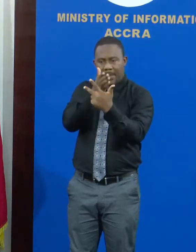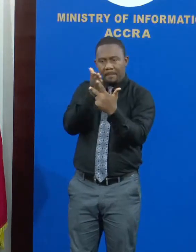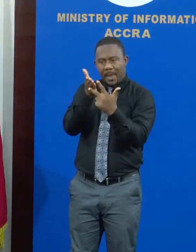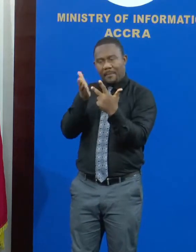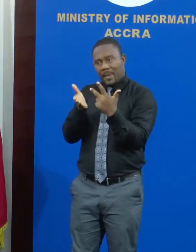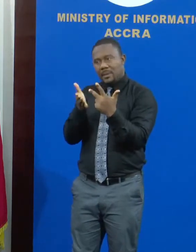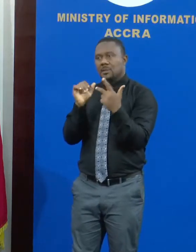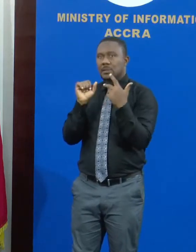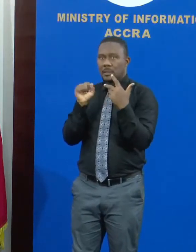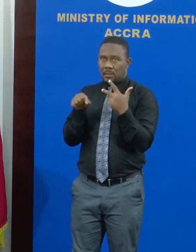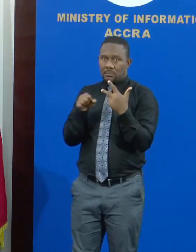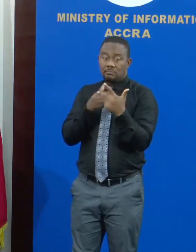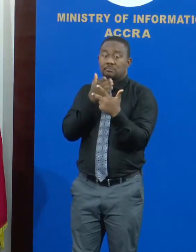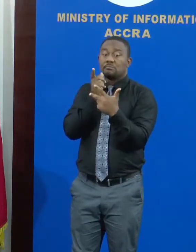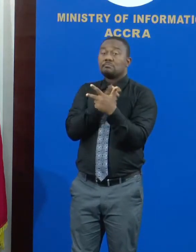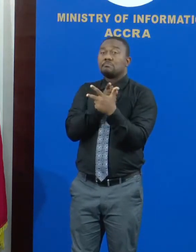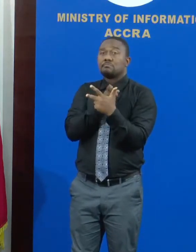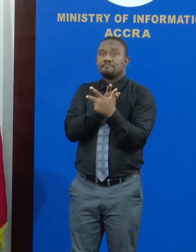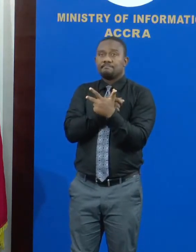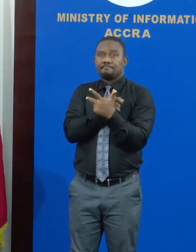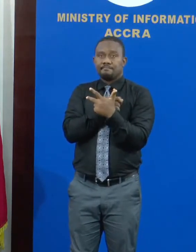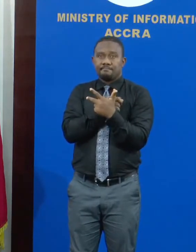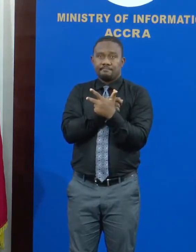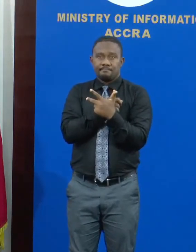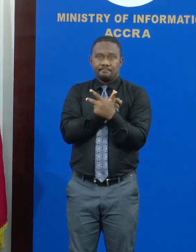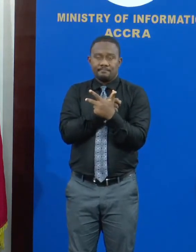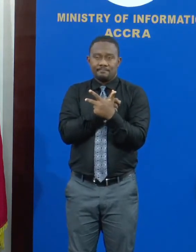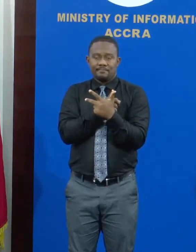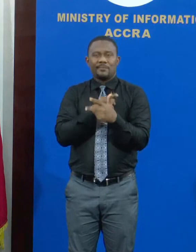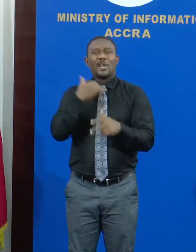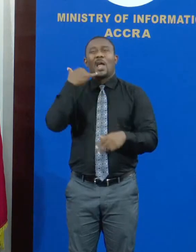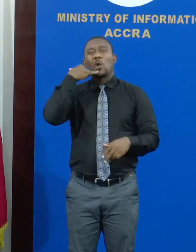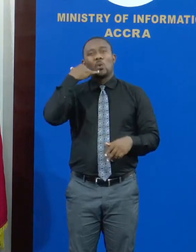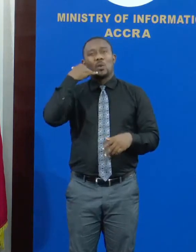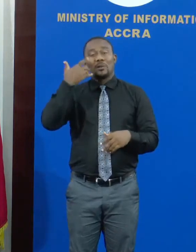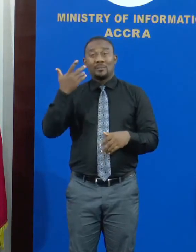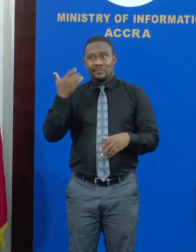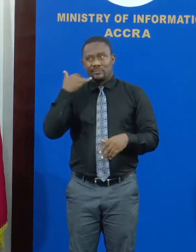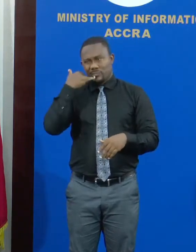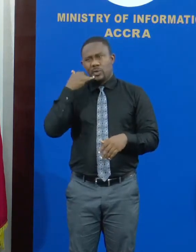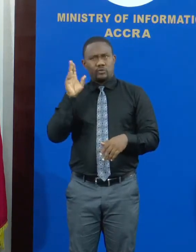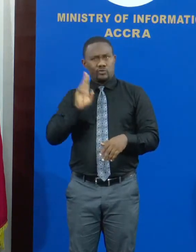done. First one is use your mobile phone.